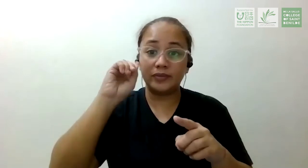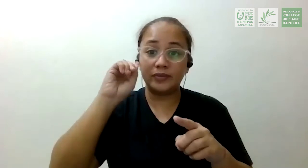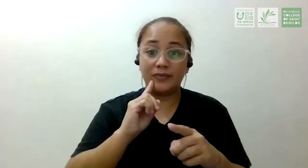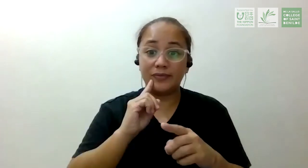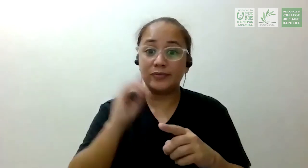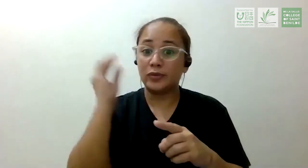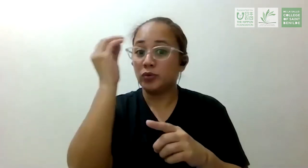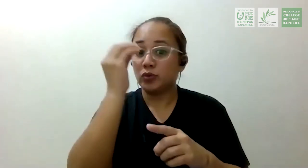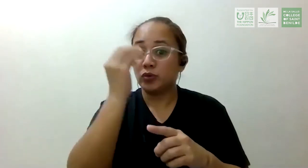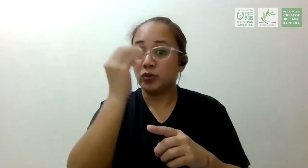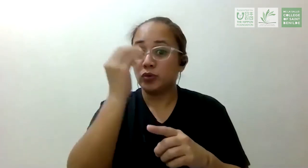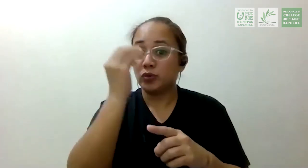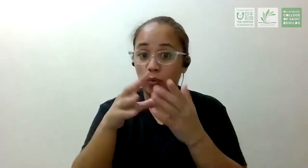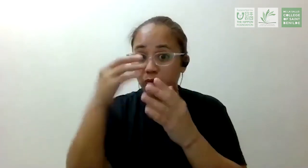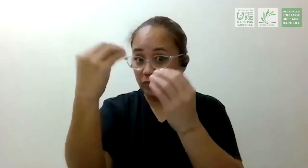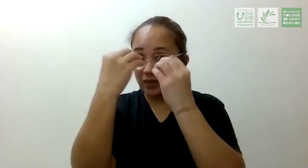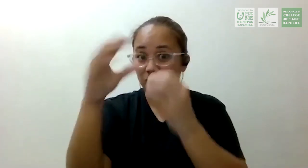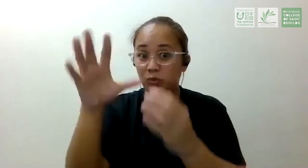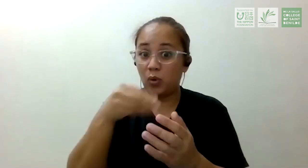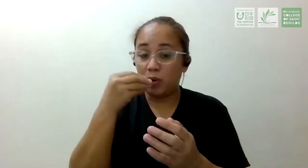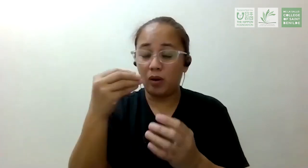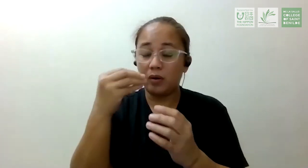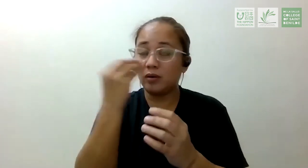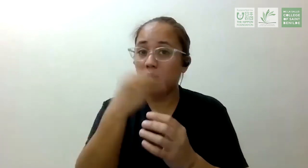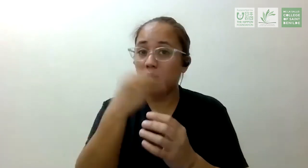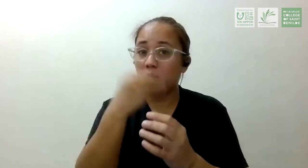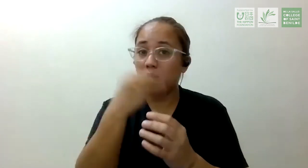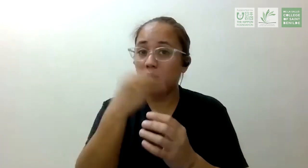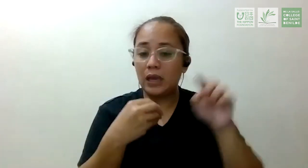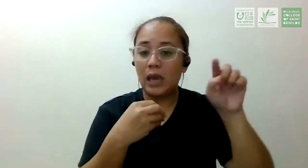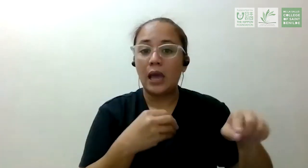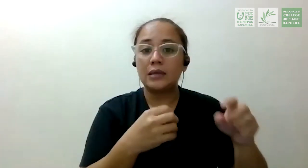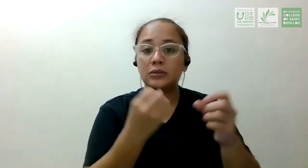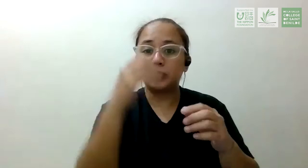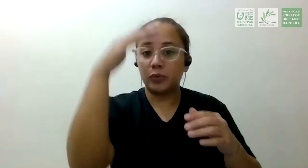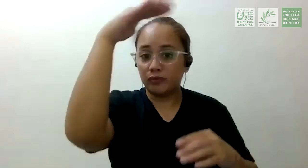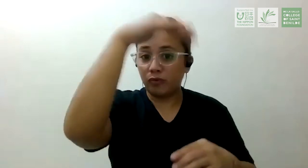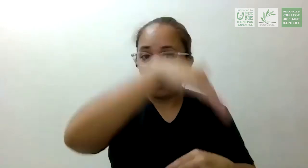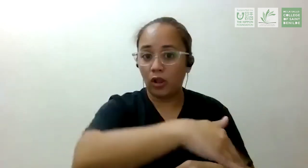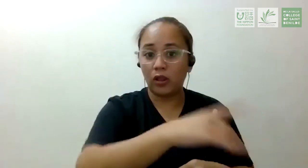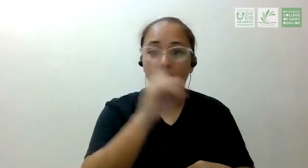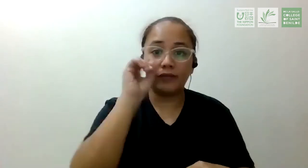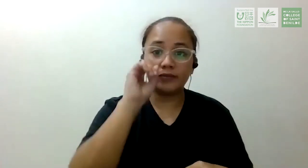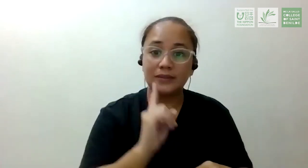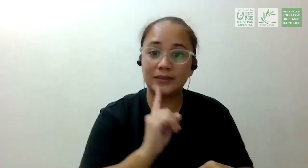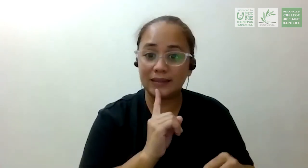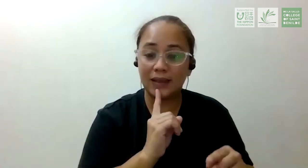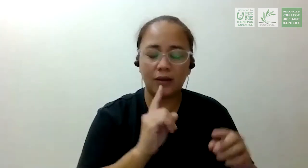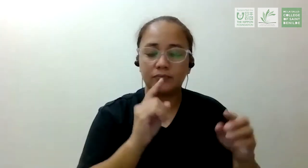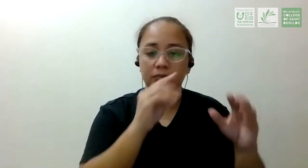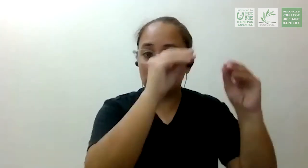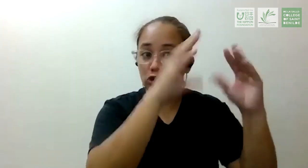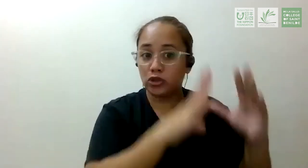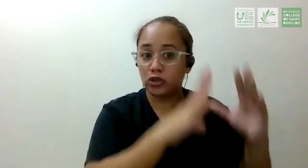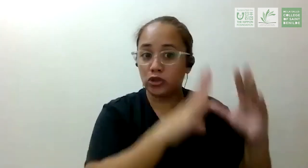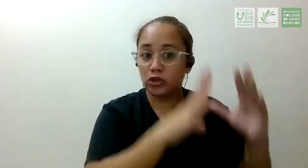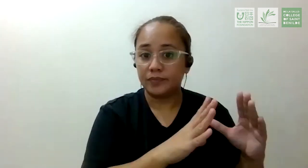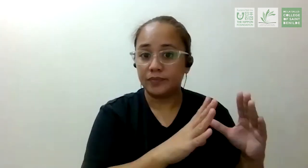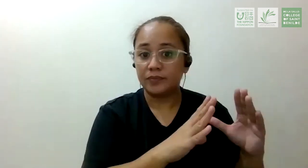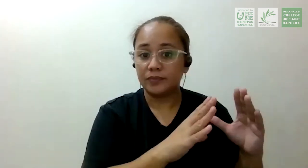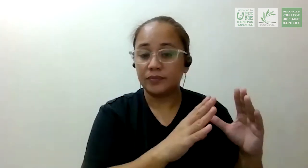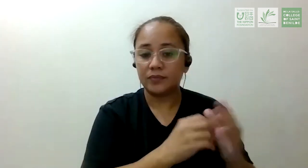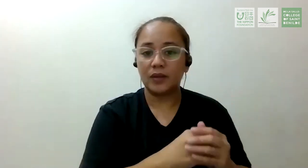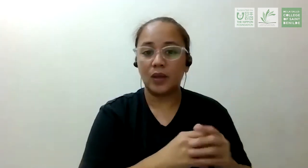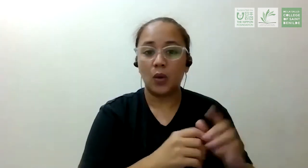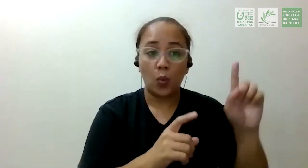teachers. So that you can decide which one. One group does Carol Patton, one